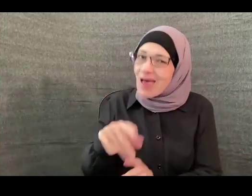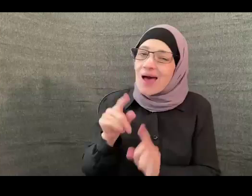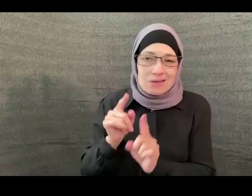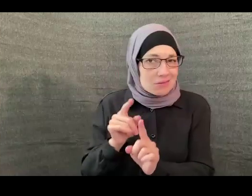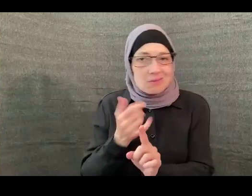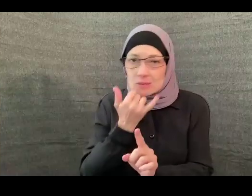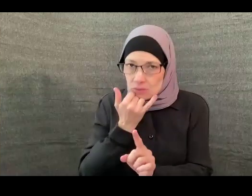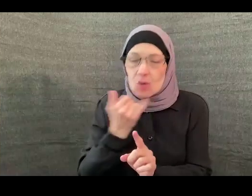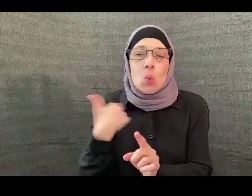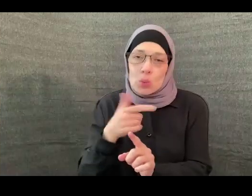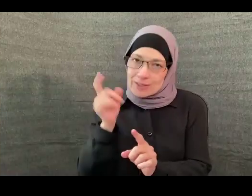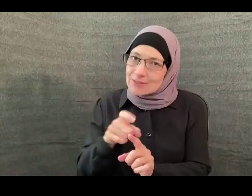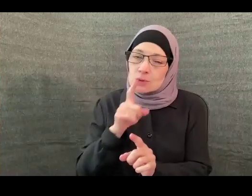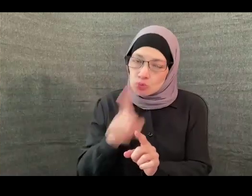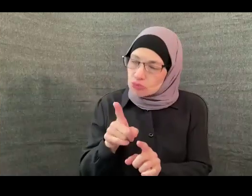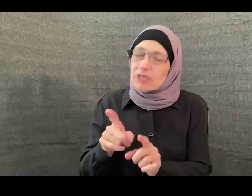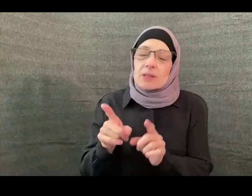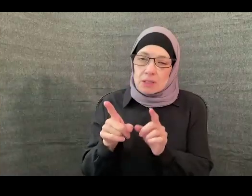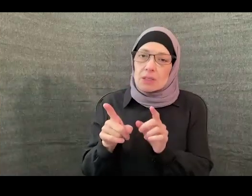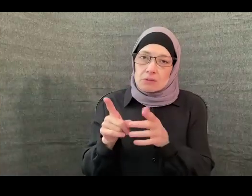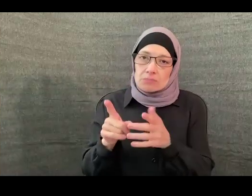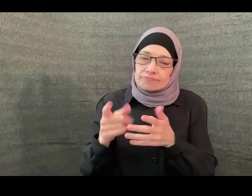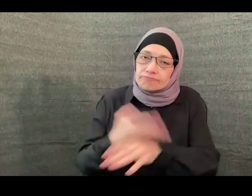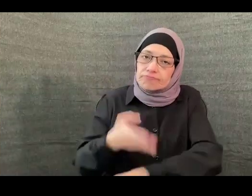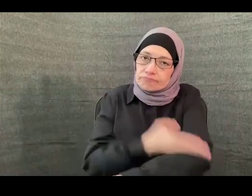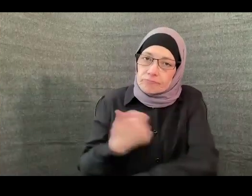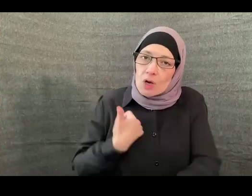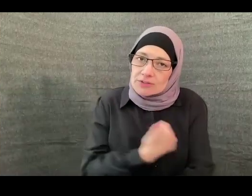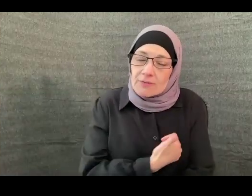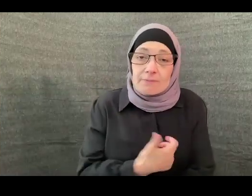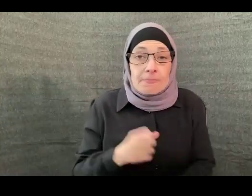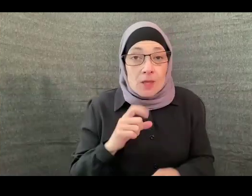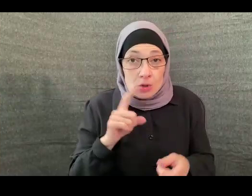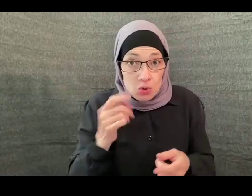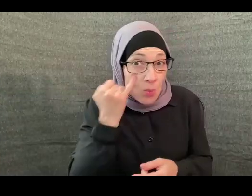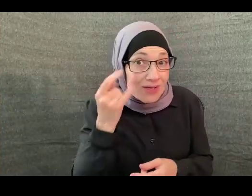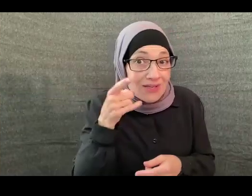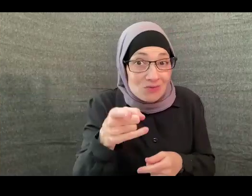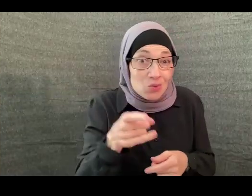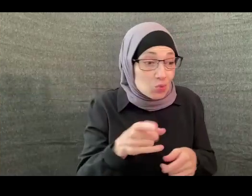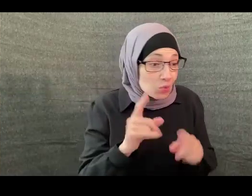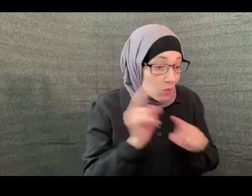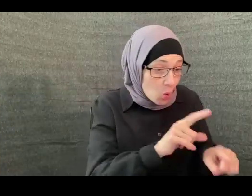So when you exit your masjid or go to a shopping place and you see somebody